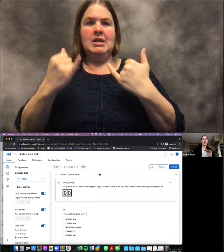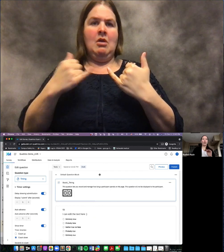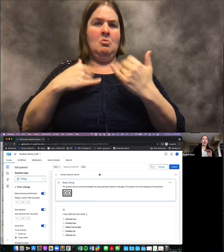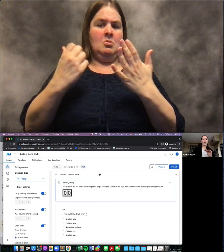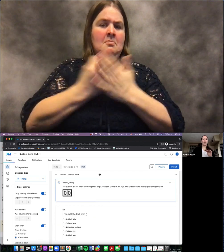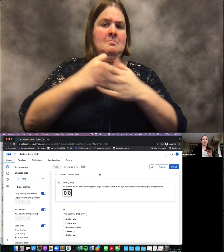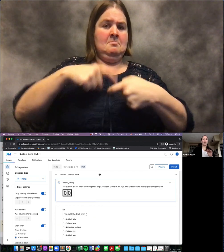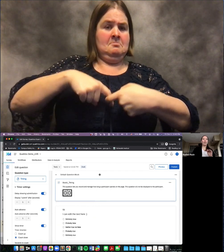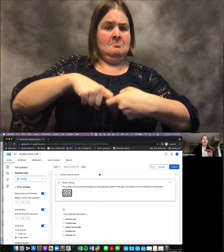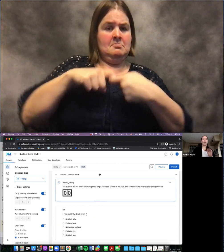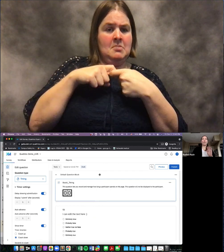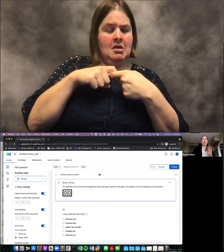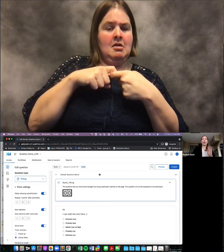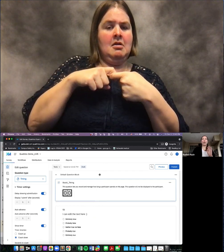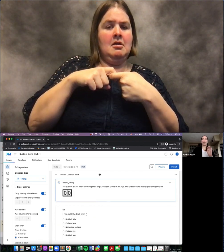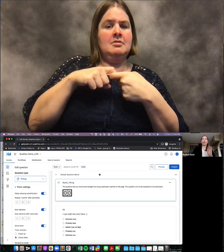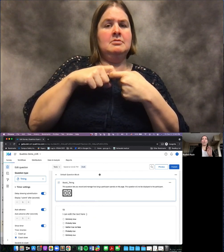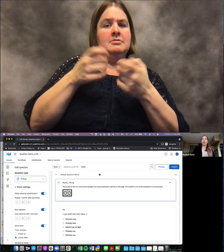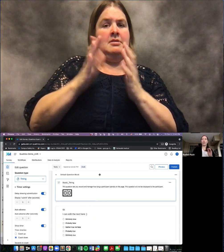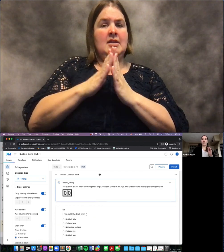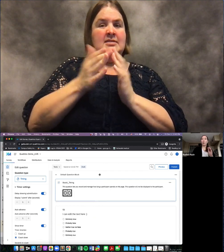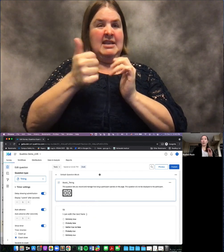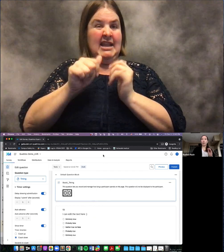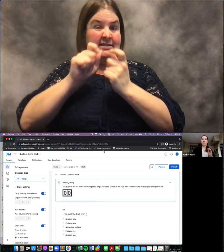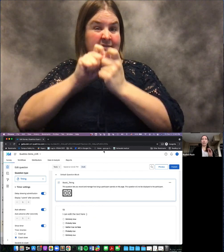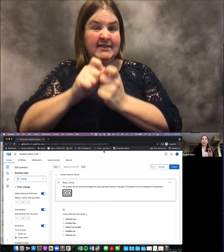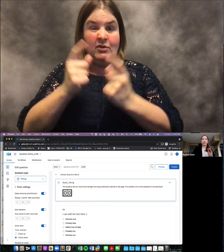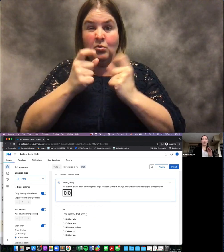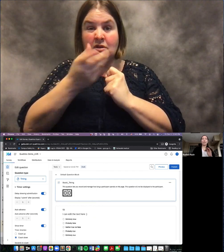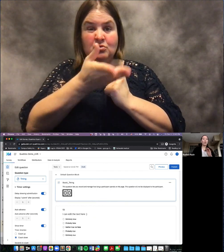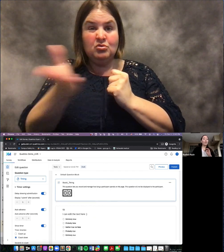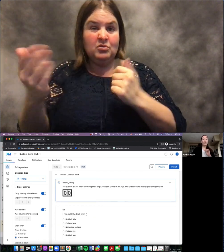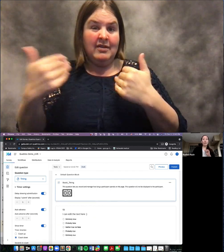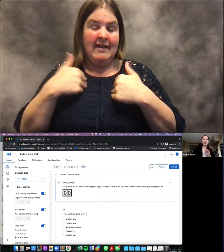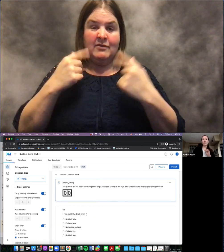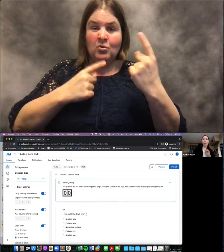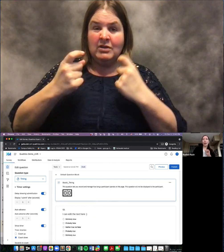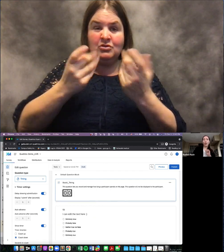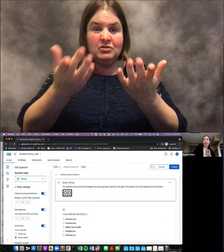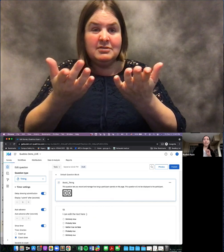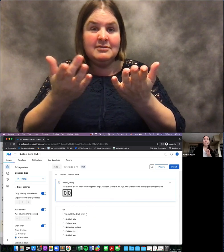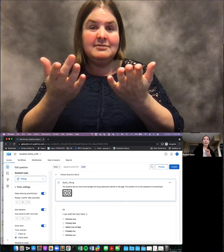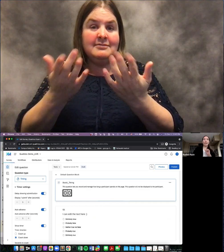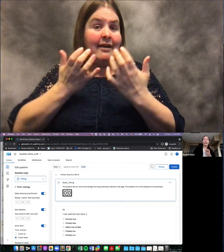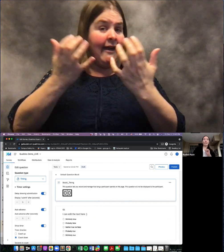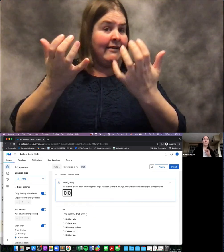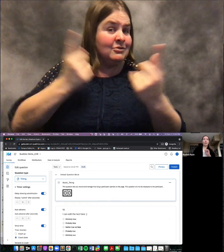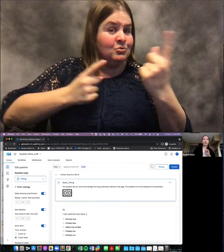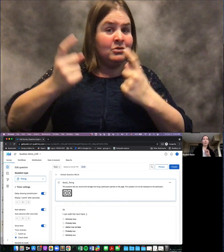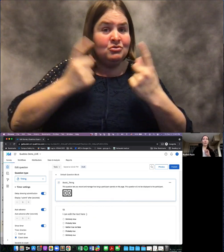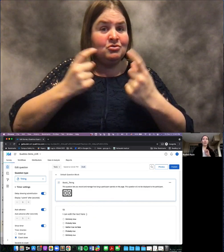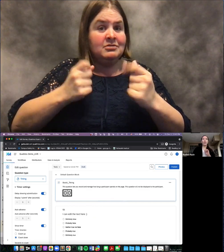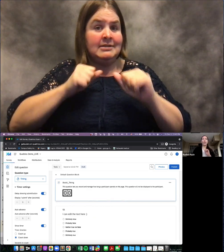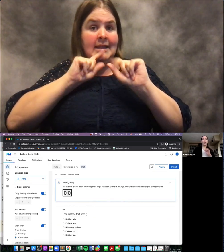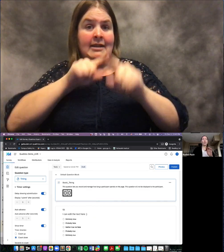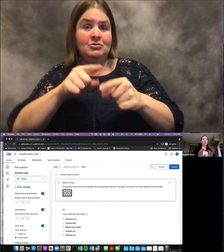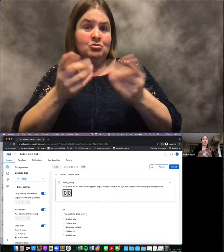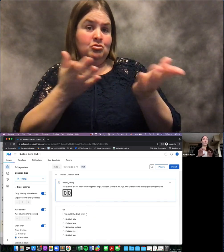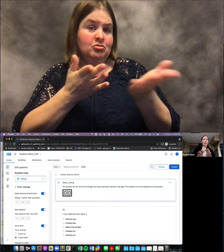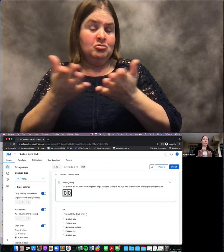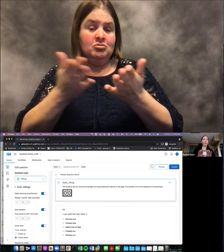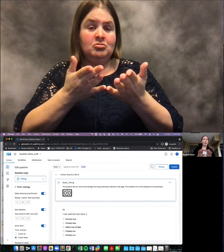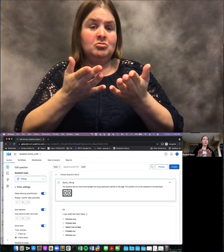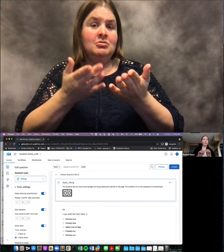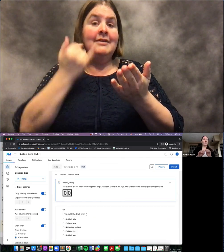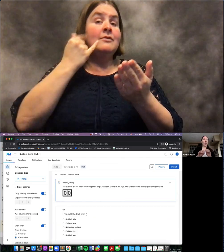here and see if there are any specific questions. Do we have any questions from the audience that I can answer at this point? You can